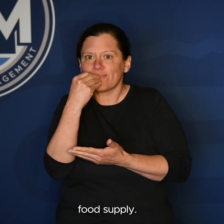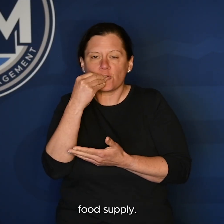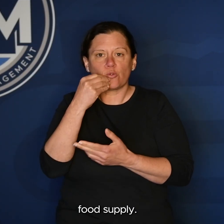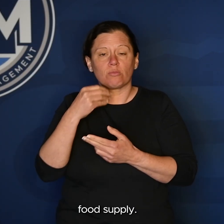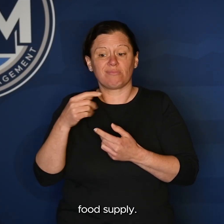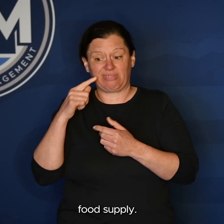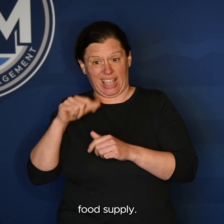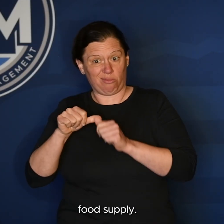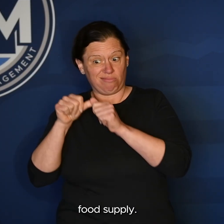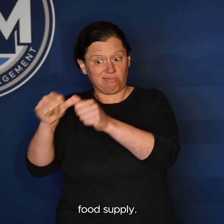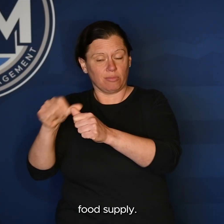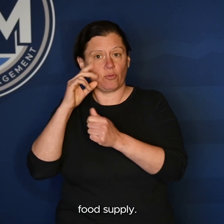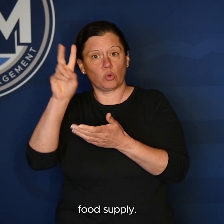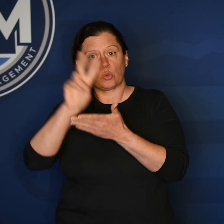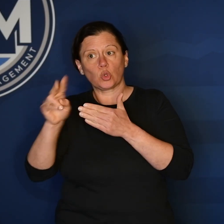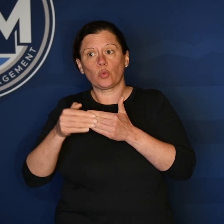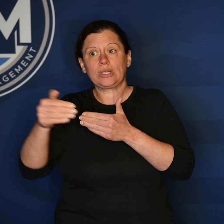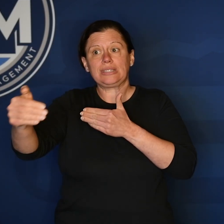supply.